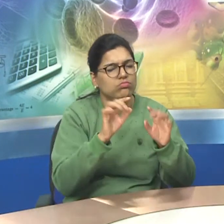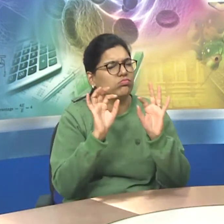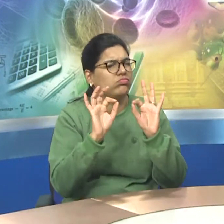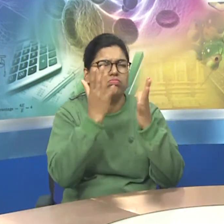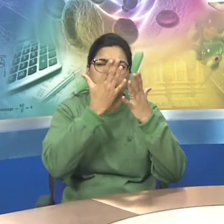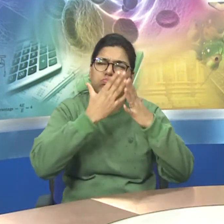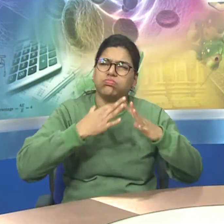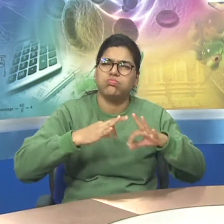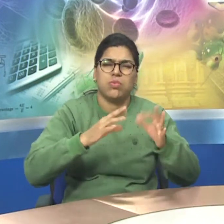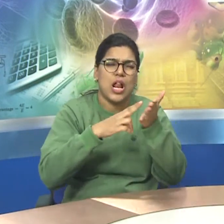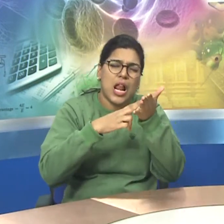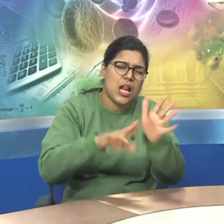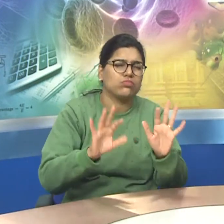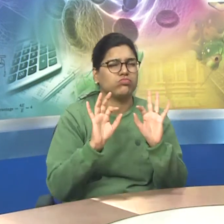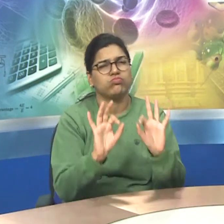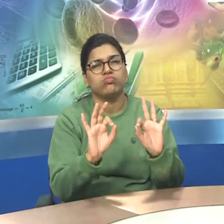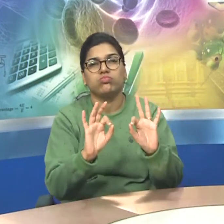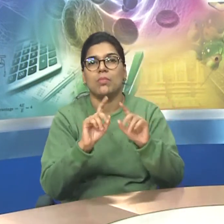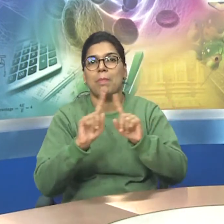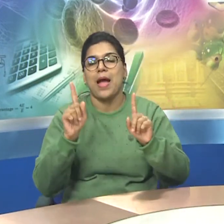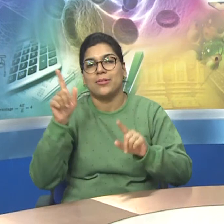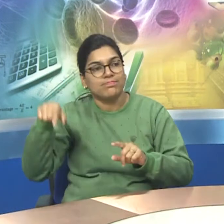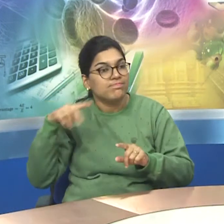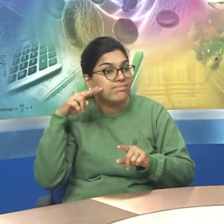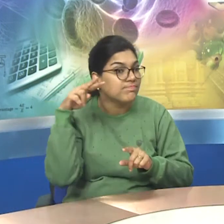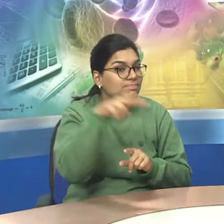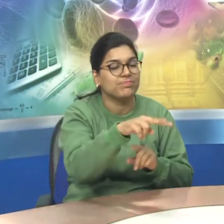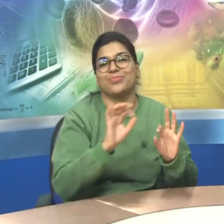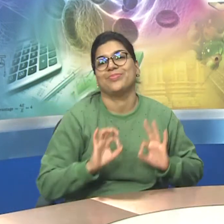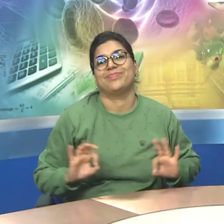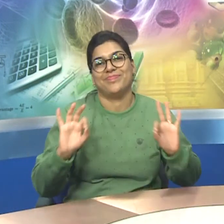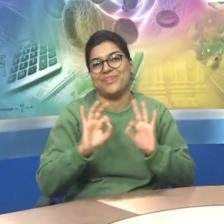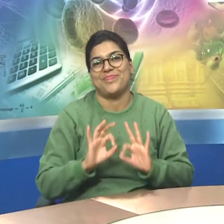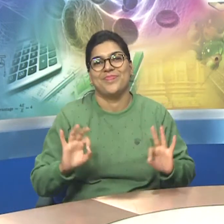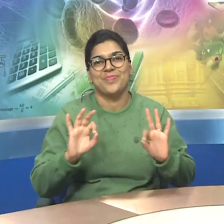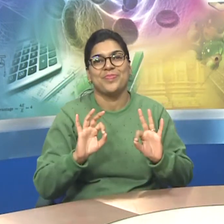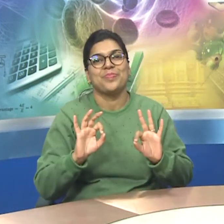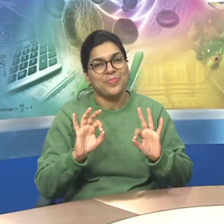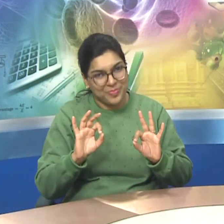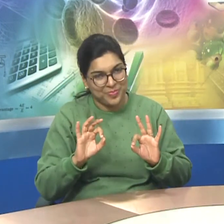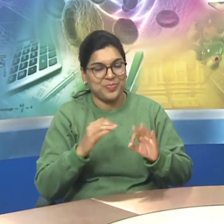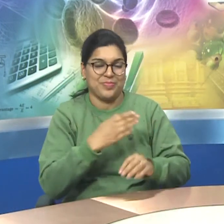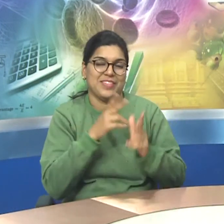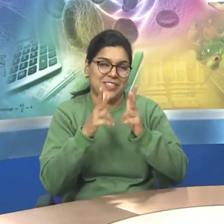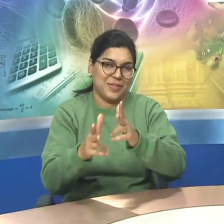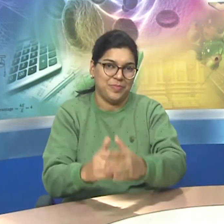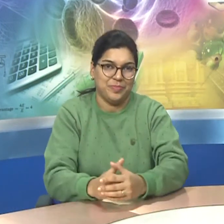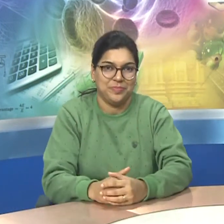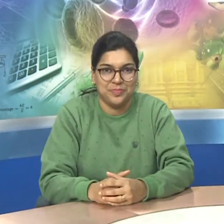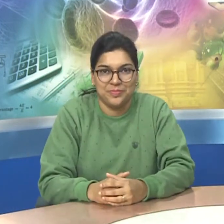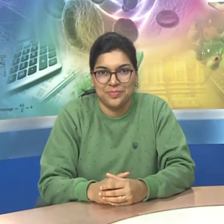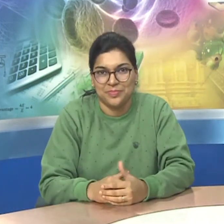in the wood, itself is natural and beautiful, but still the man is too